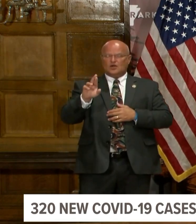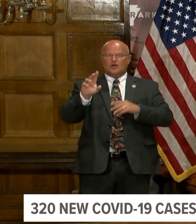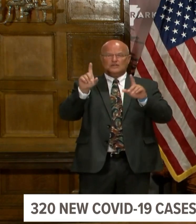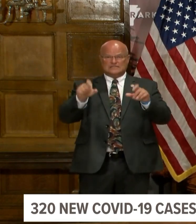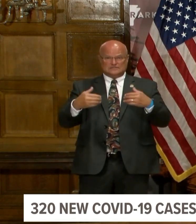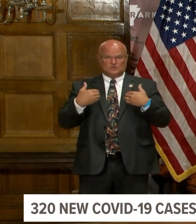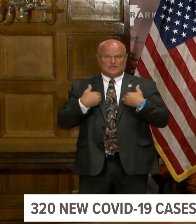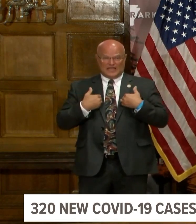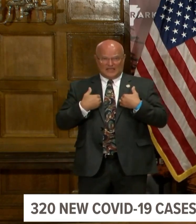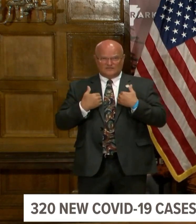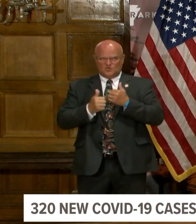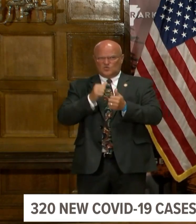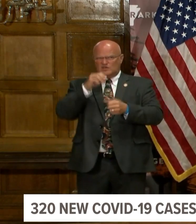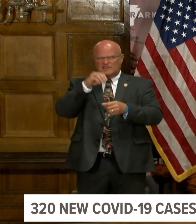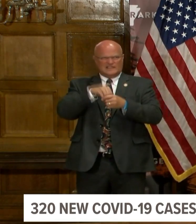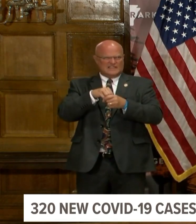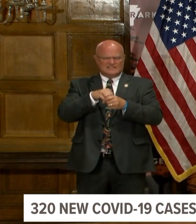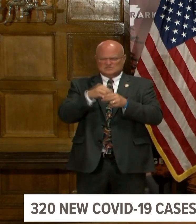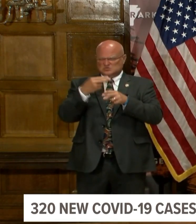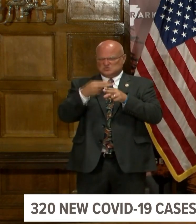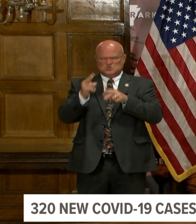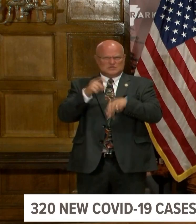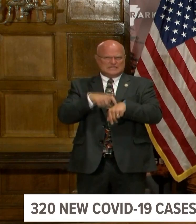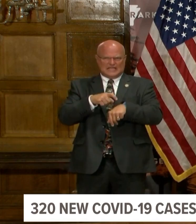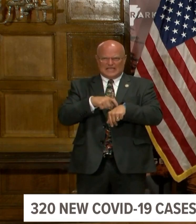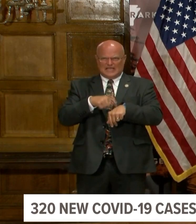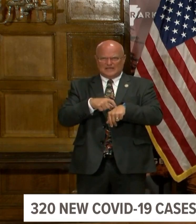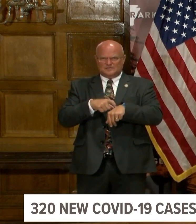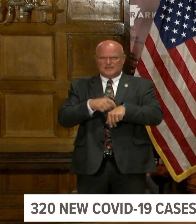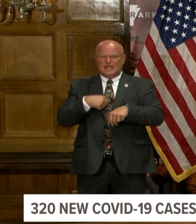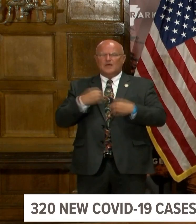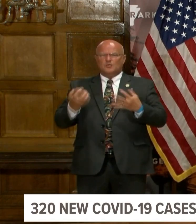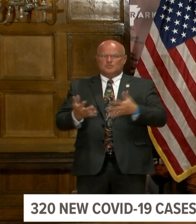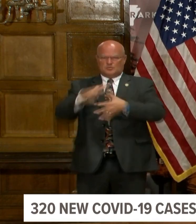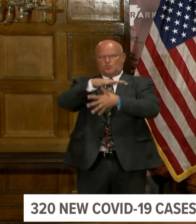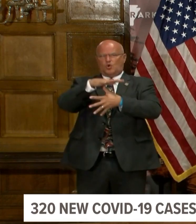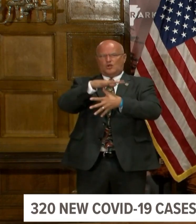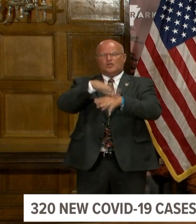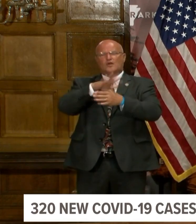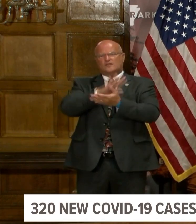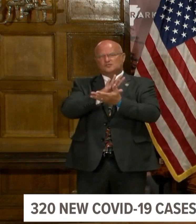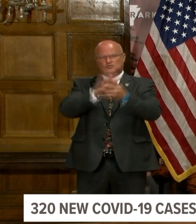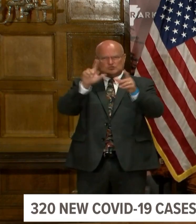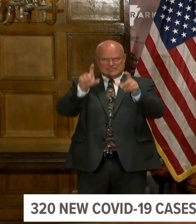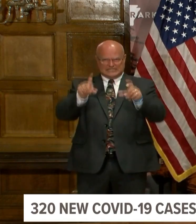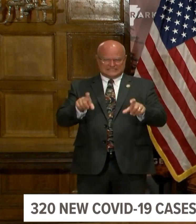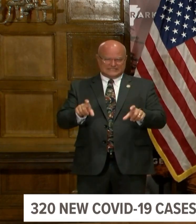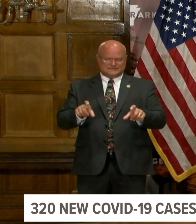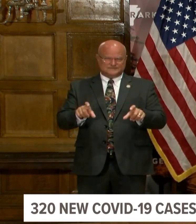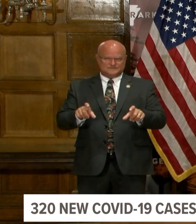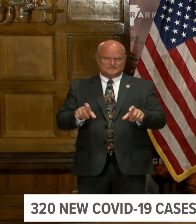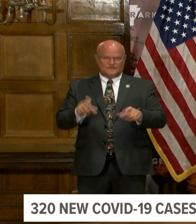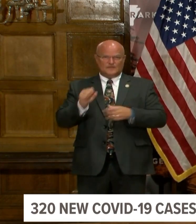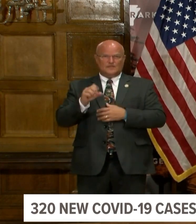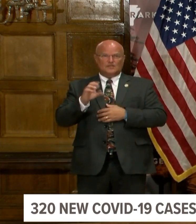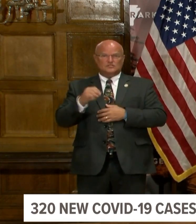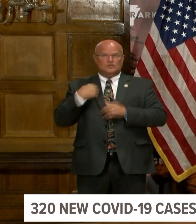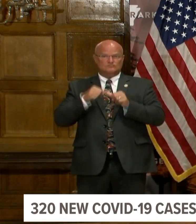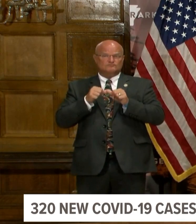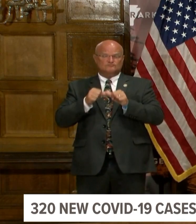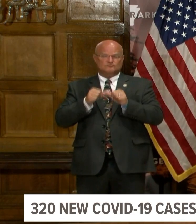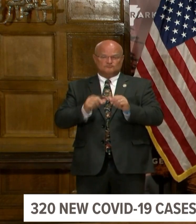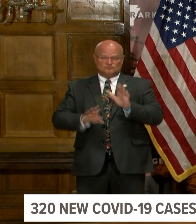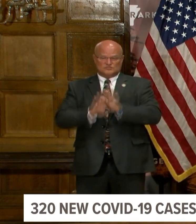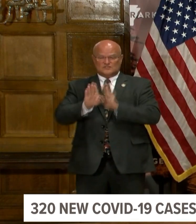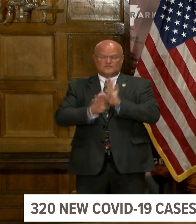have, within a very short amount of time, and we're putting a priority on the school testing. And so we're continuing